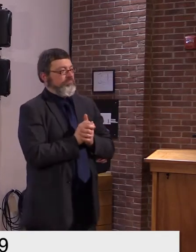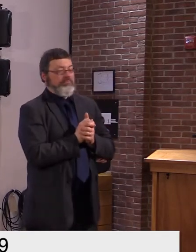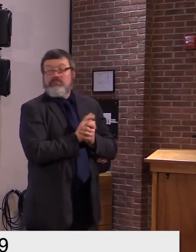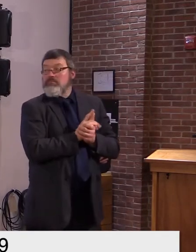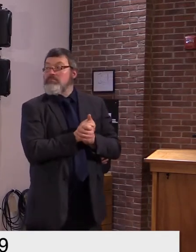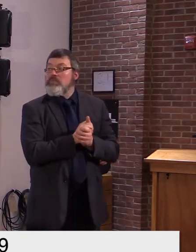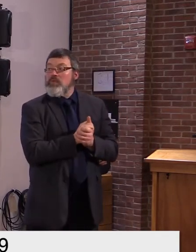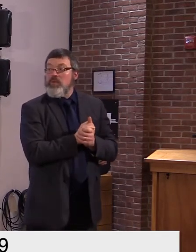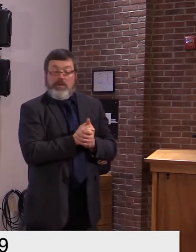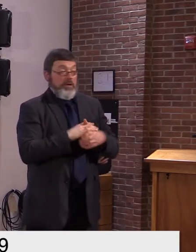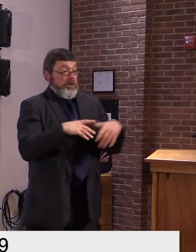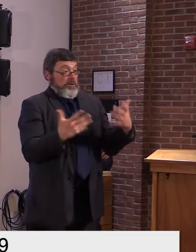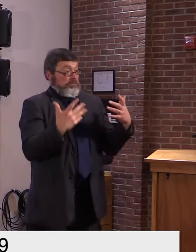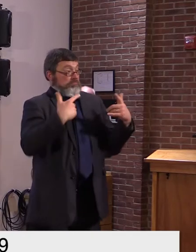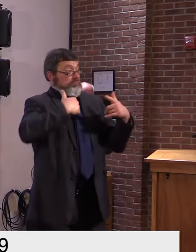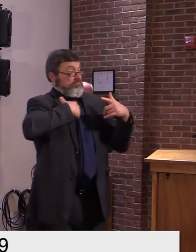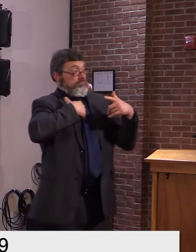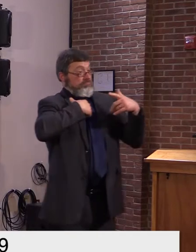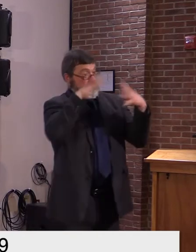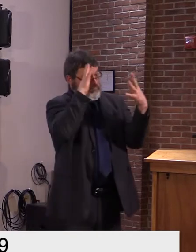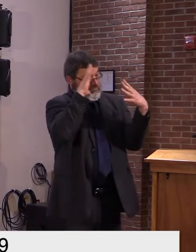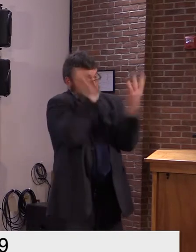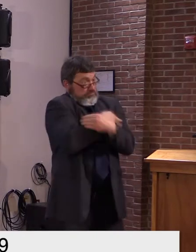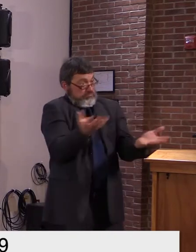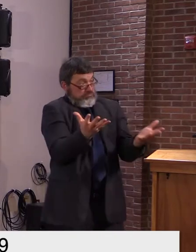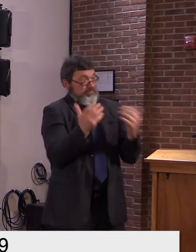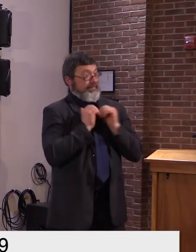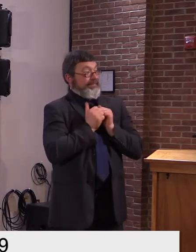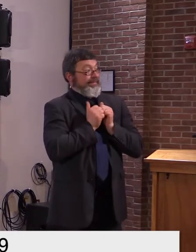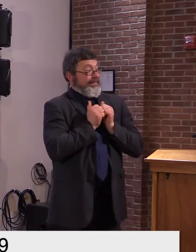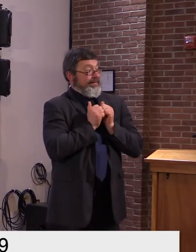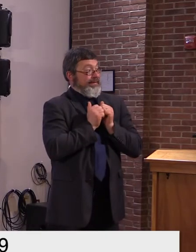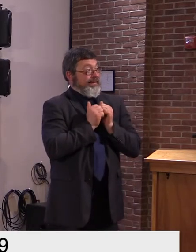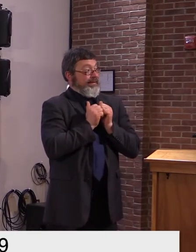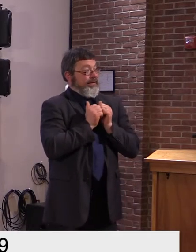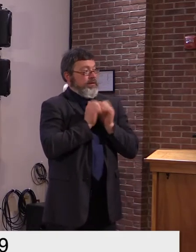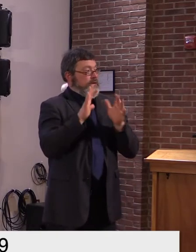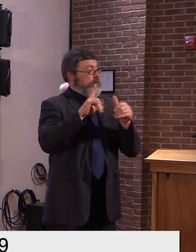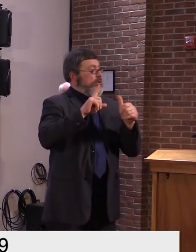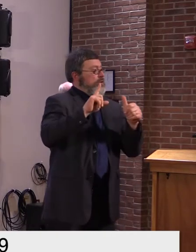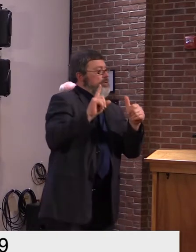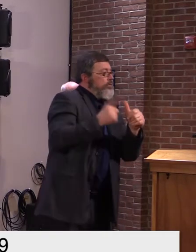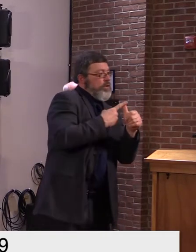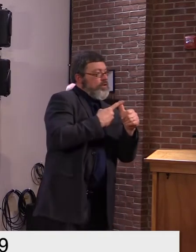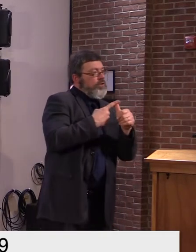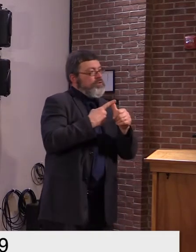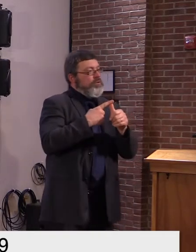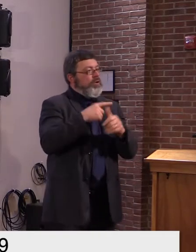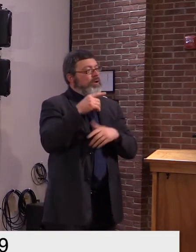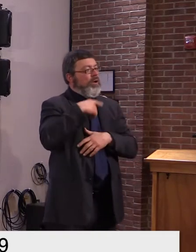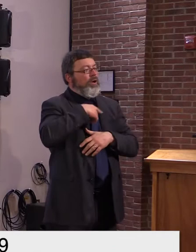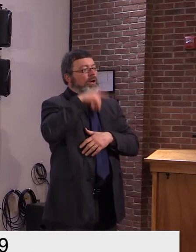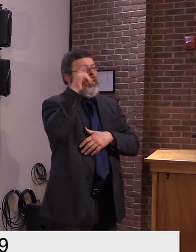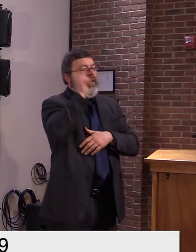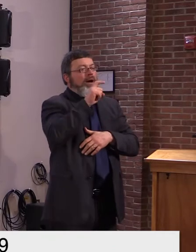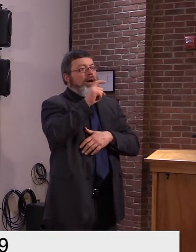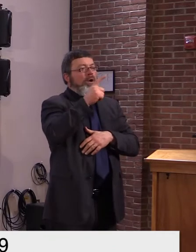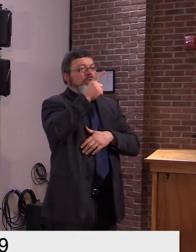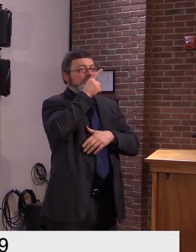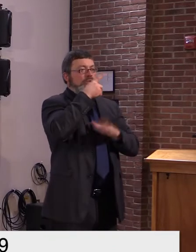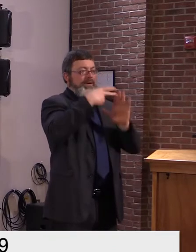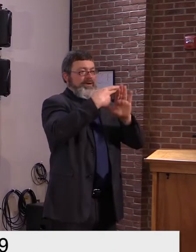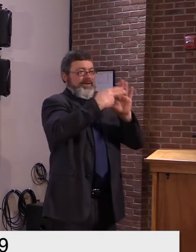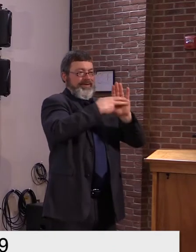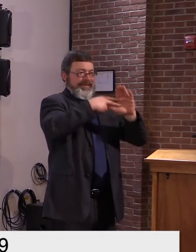Hi, Dr. Levine here. So first of all, we need to define the next priority group. But I would say that with a